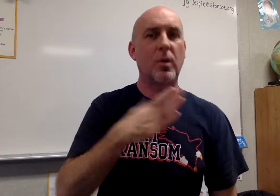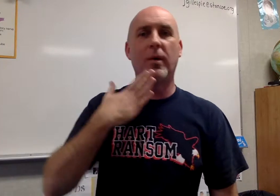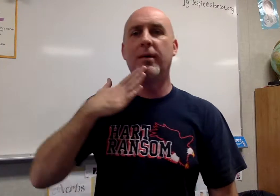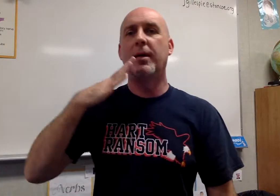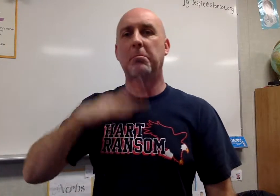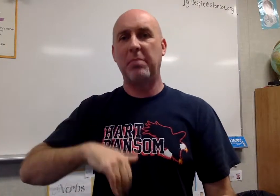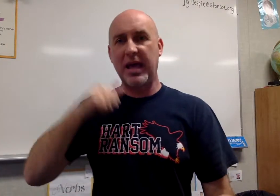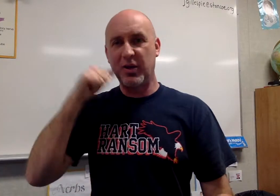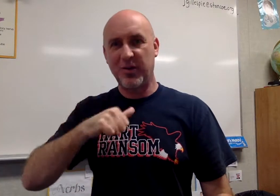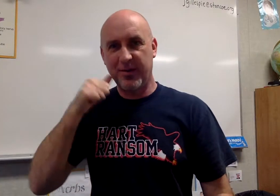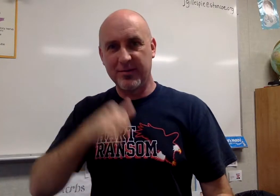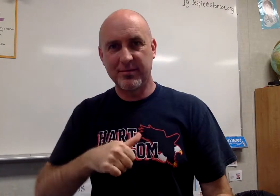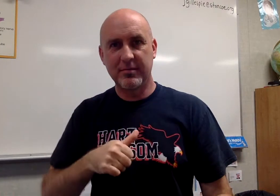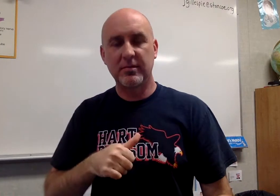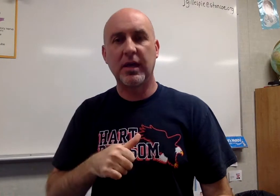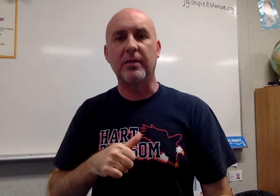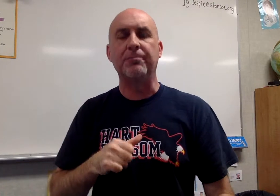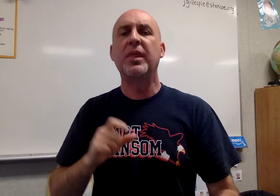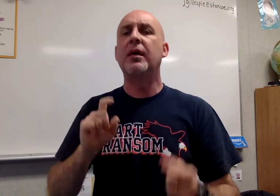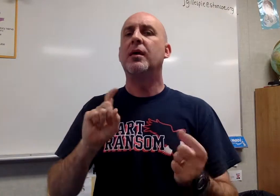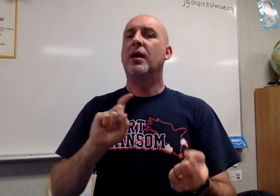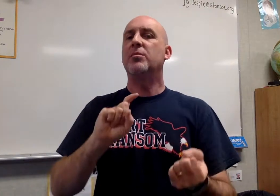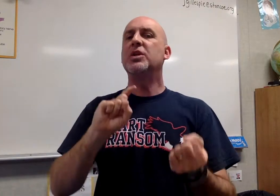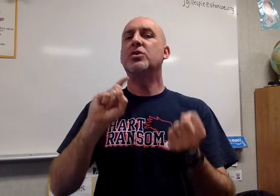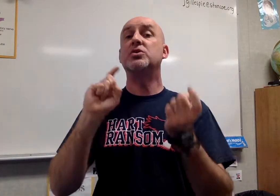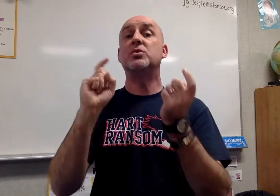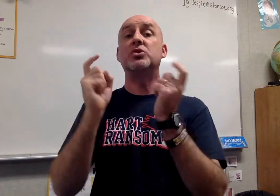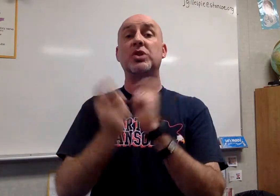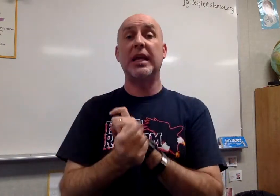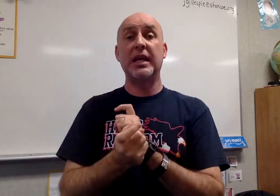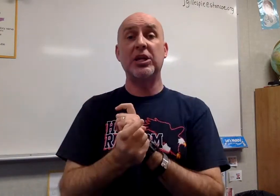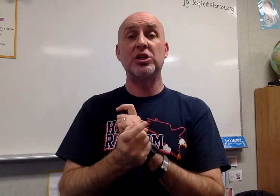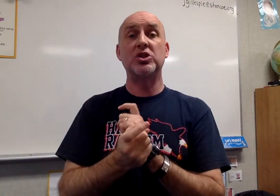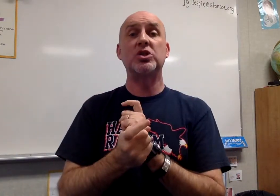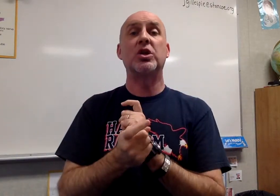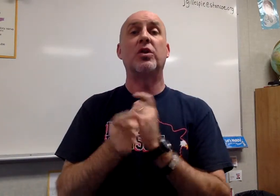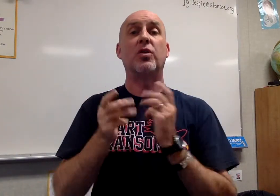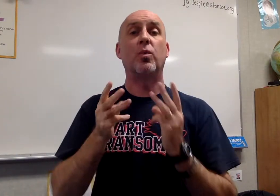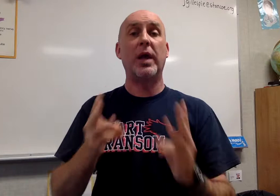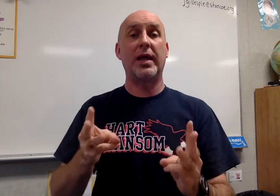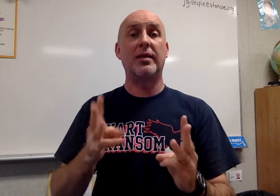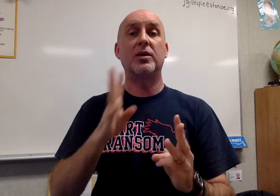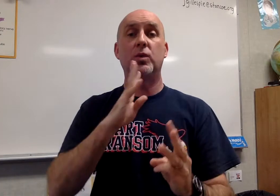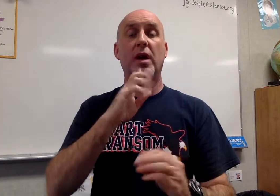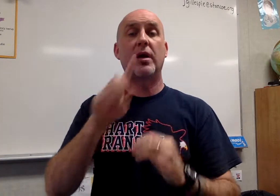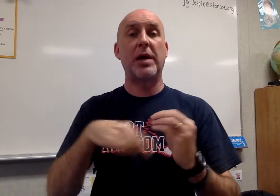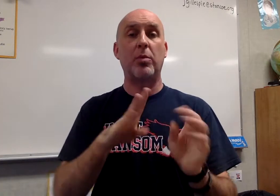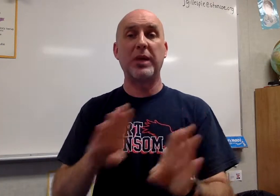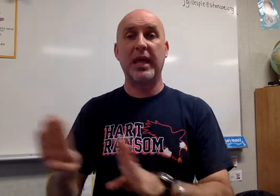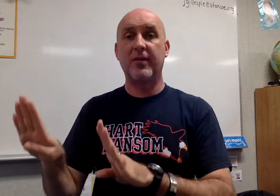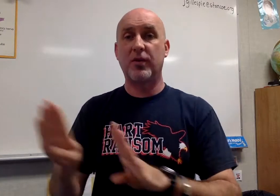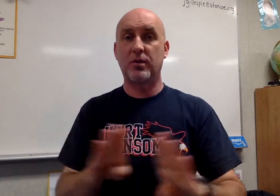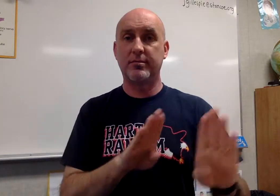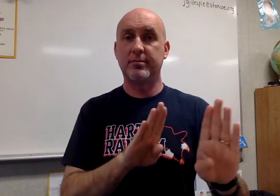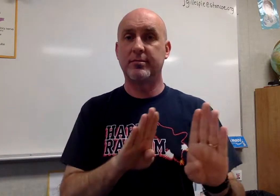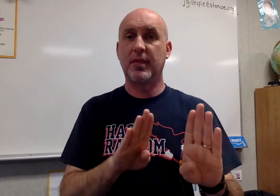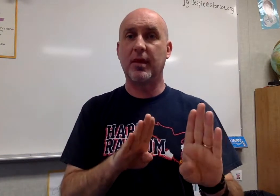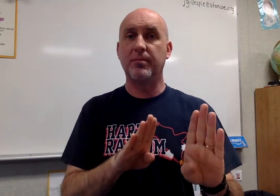or bad girl. Okay, I'm going to encourage you to change the way that you talk about behavior. Okay,